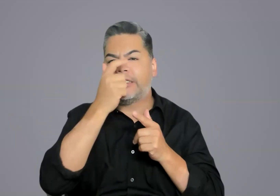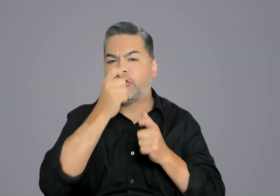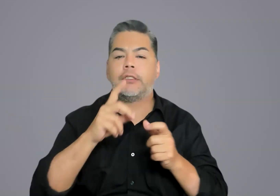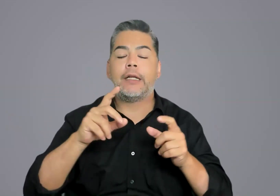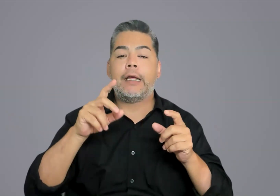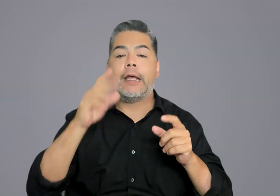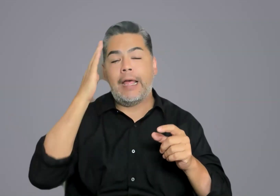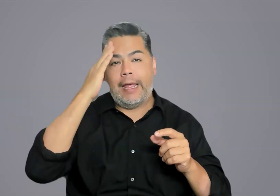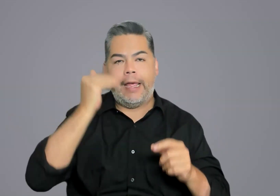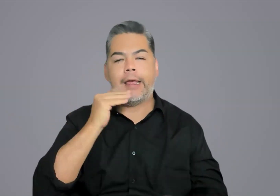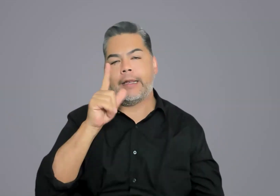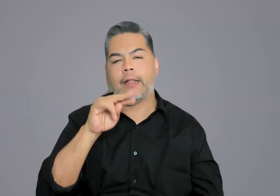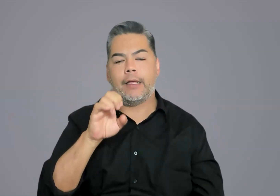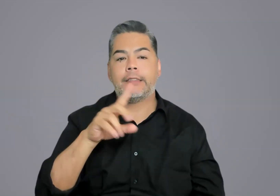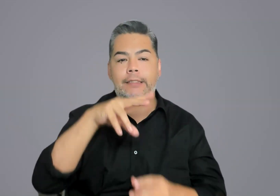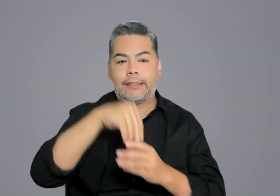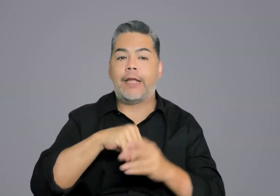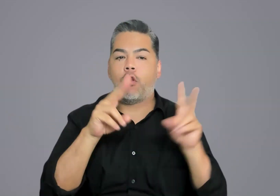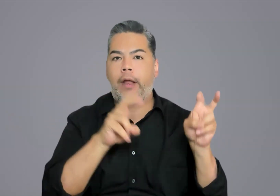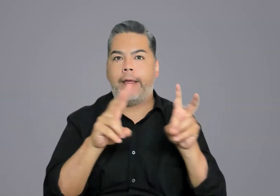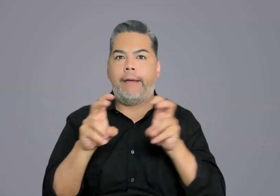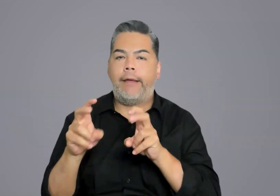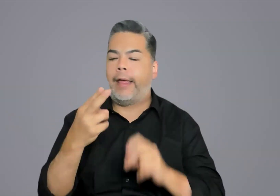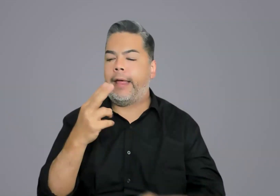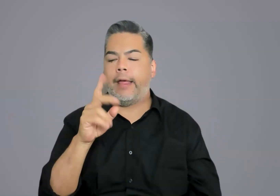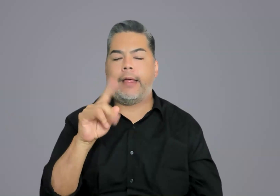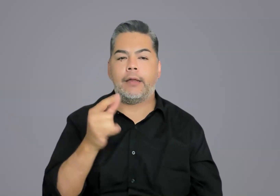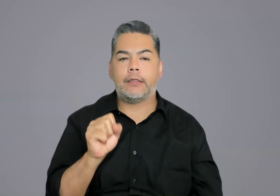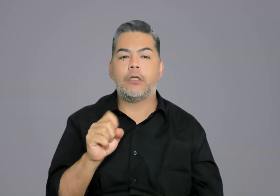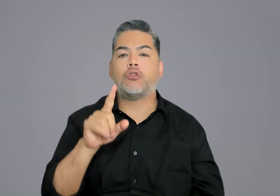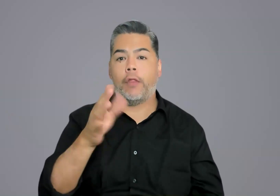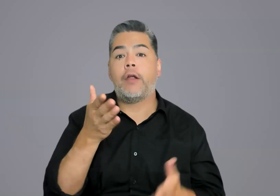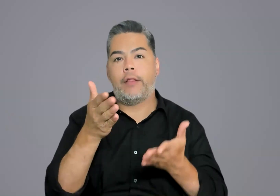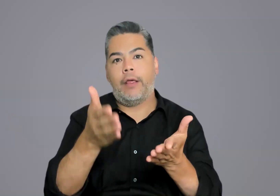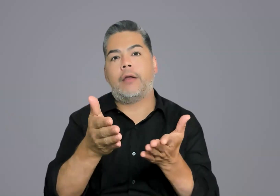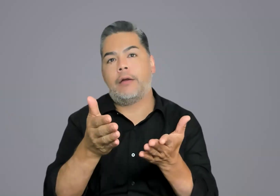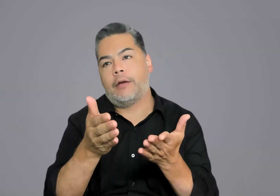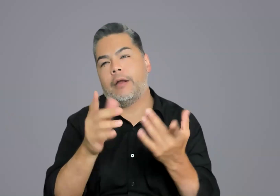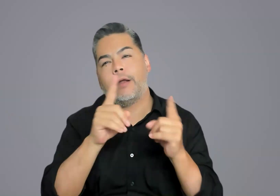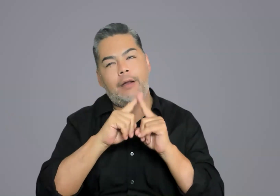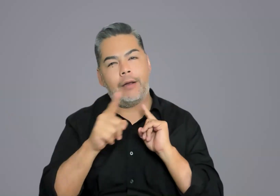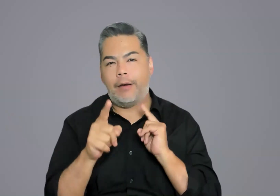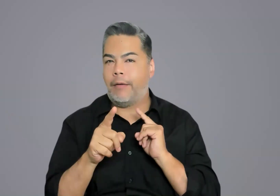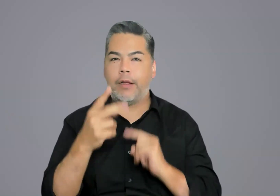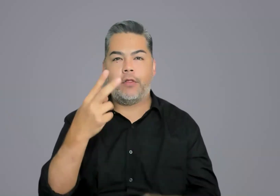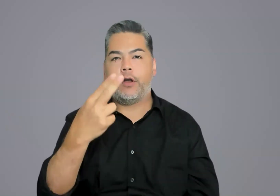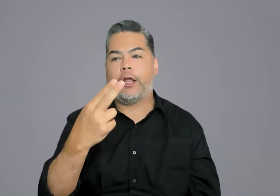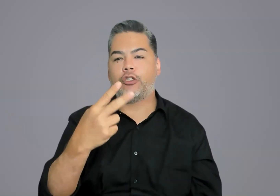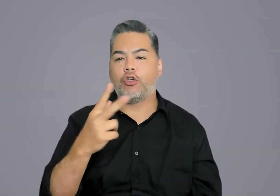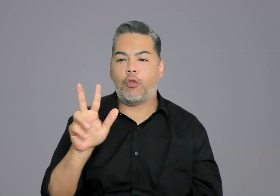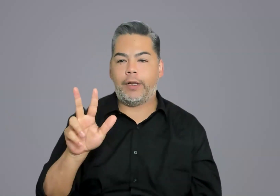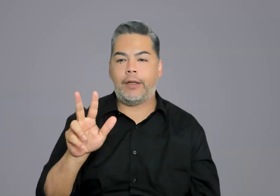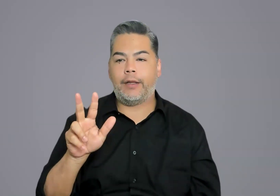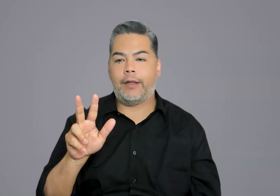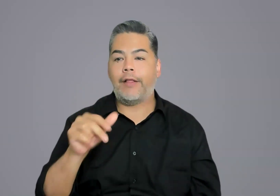headlines inside of them are headings, so they make it into the outline of the document. But since they're H3s that aren't